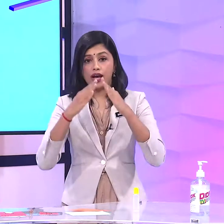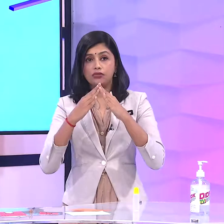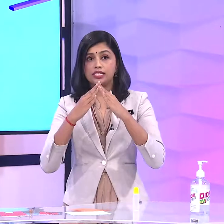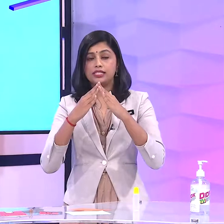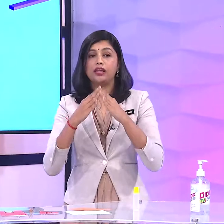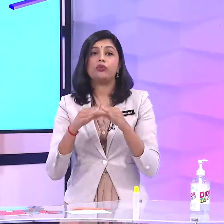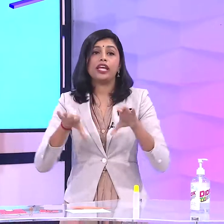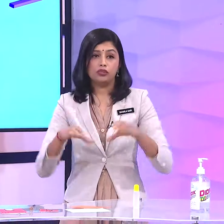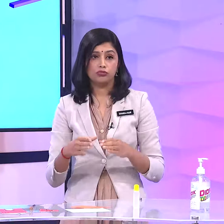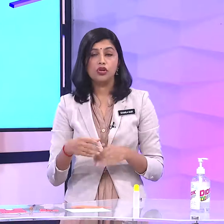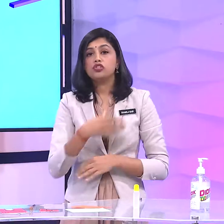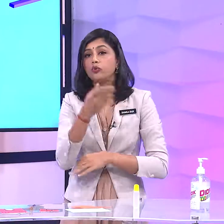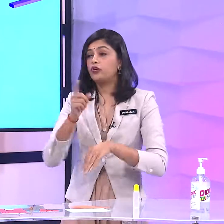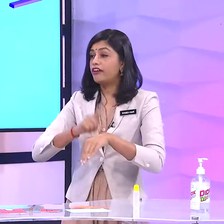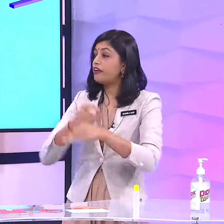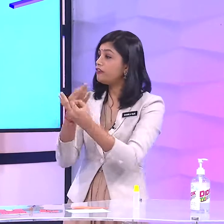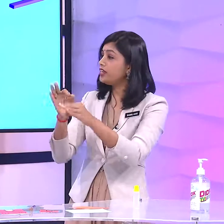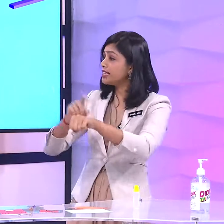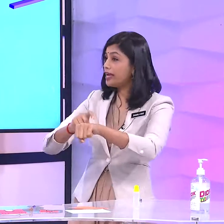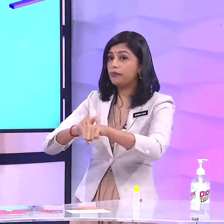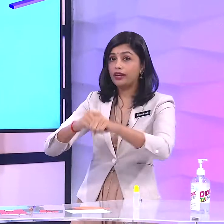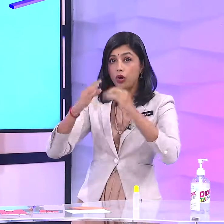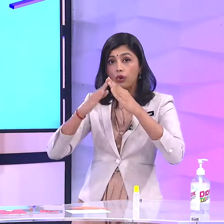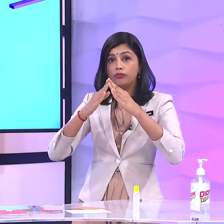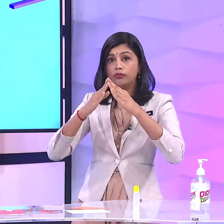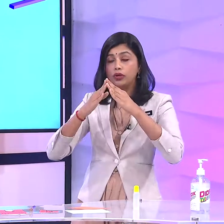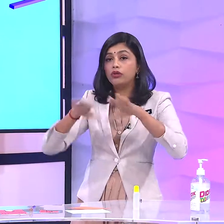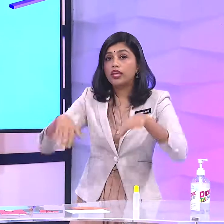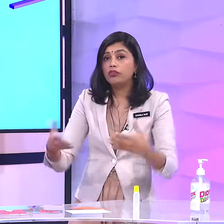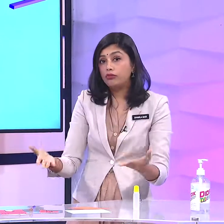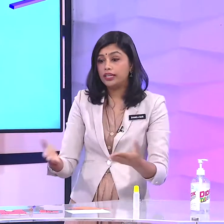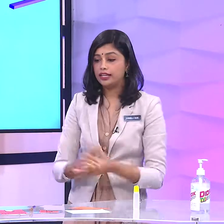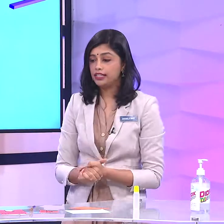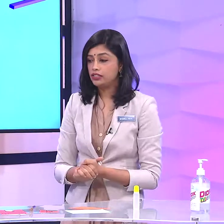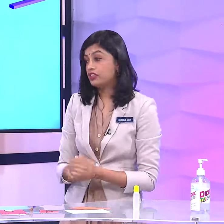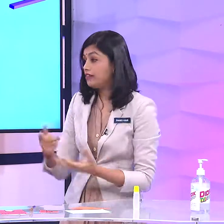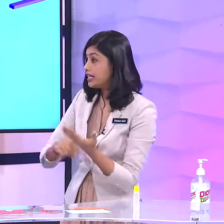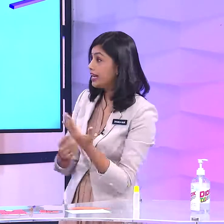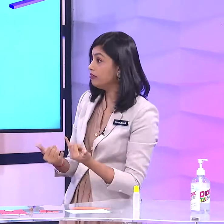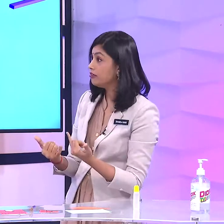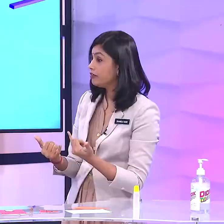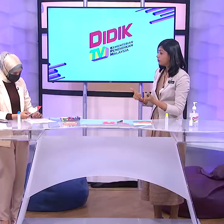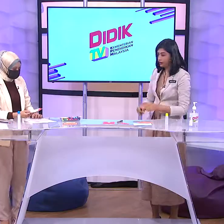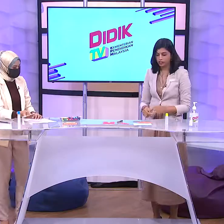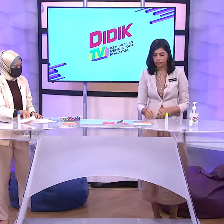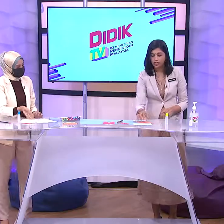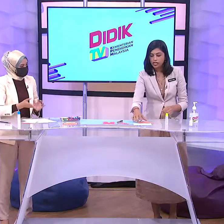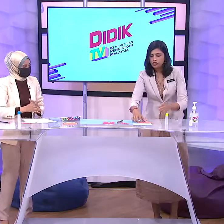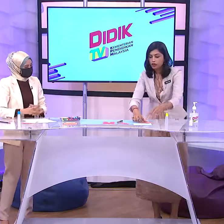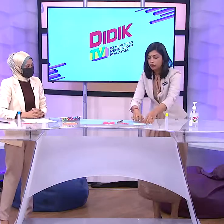houses that we can do. So when you have free time at home, you can do it. Shall we start now? Yeah. Okay, sure. So,